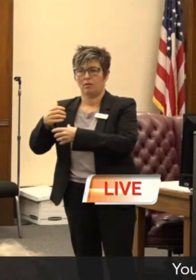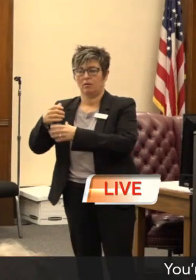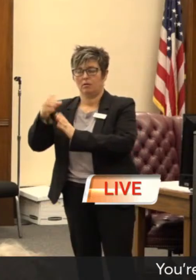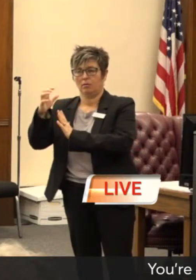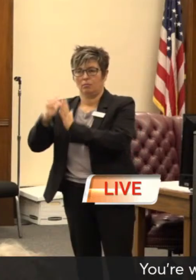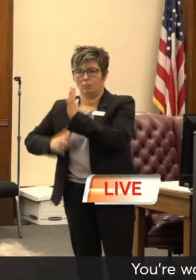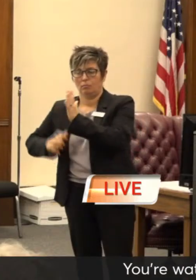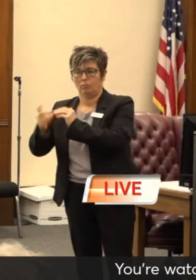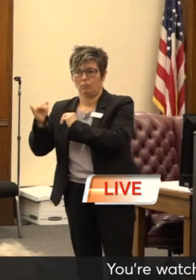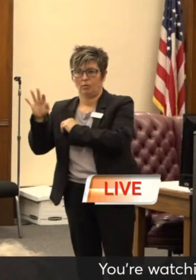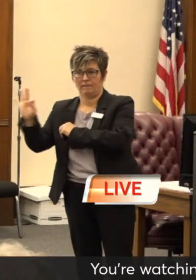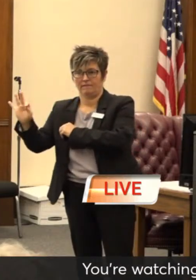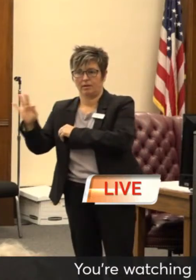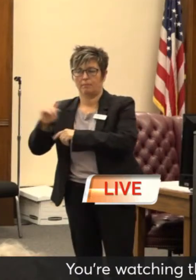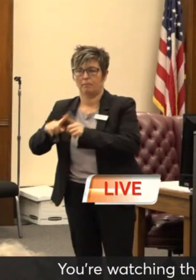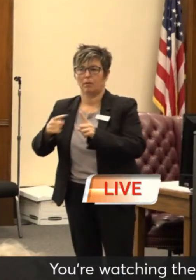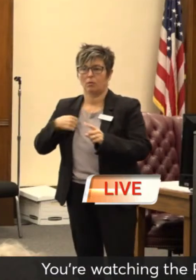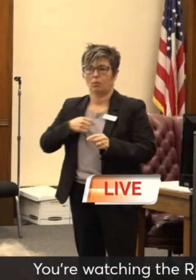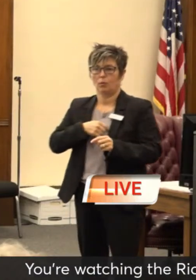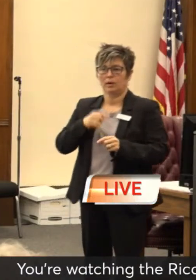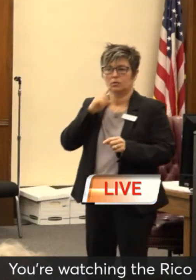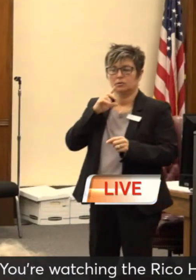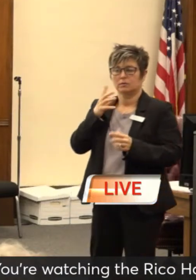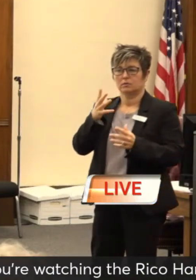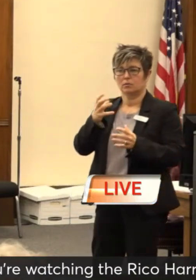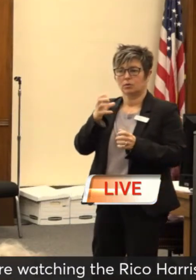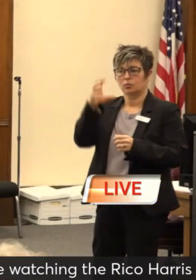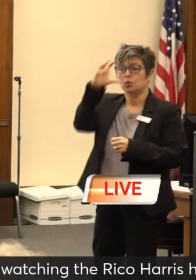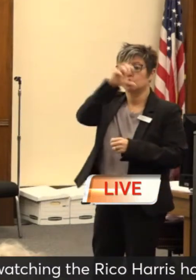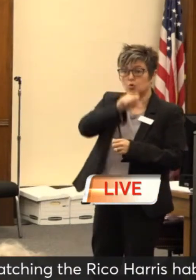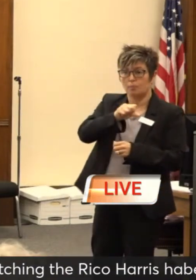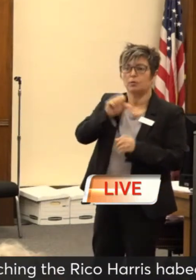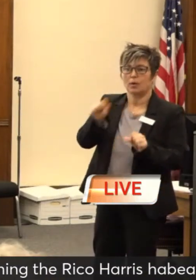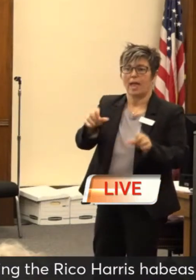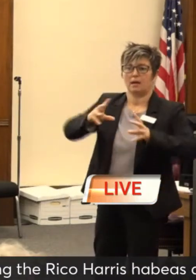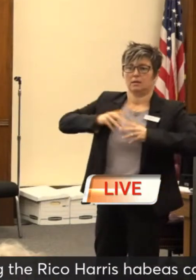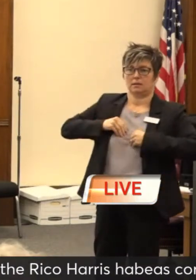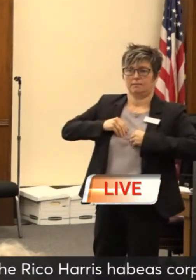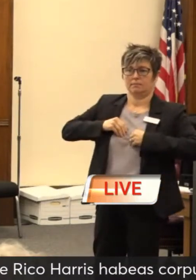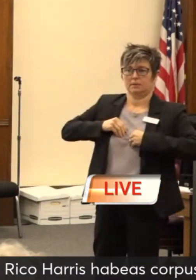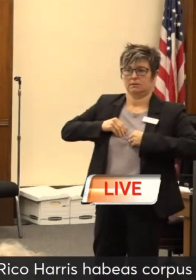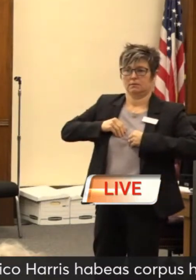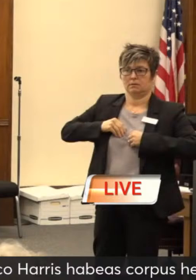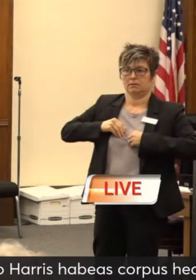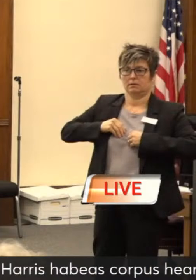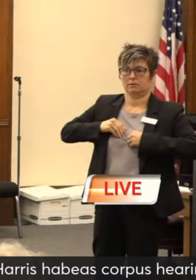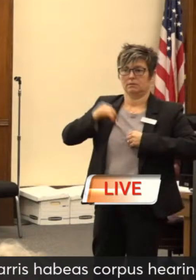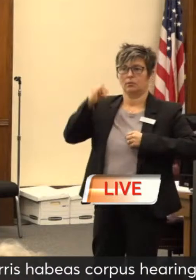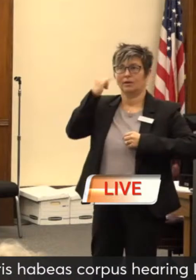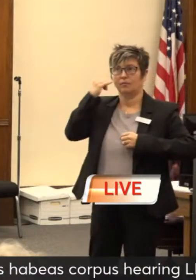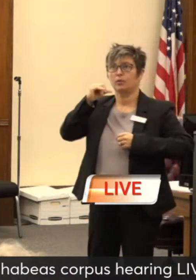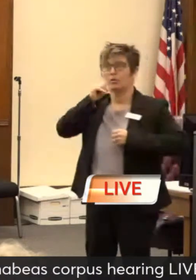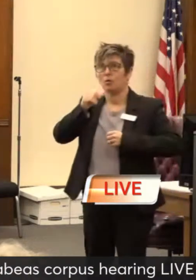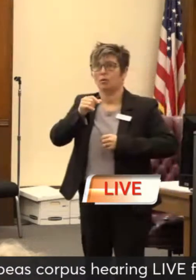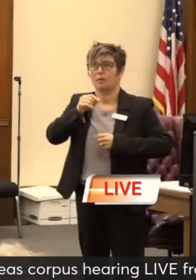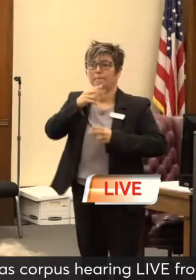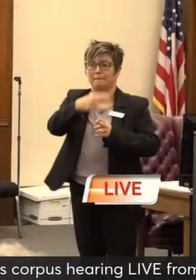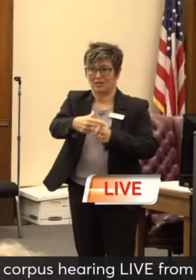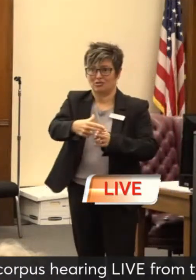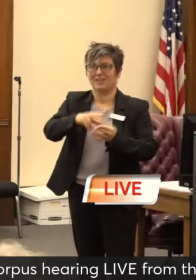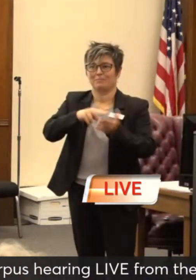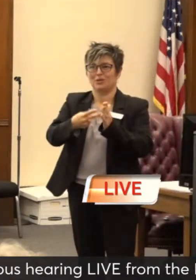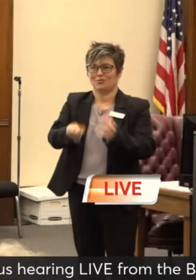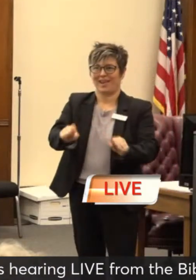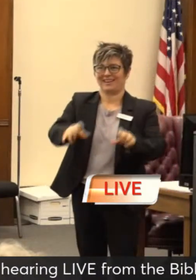would implicitly acknowledge that it's likely admissible. So everything we don't say is Okay. objective. All right,